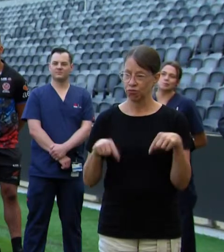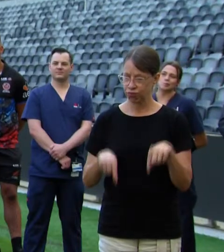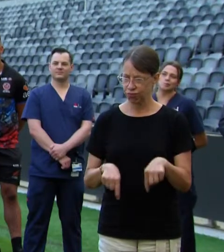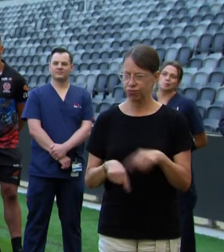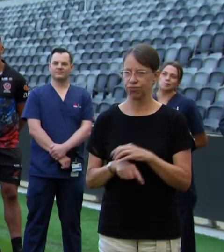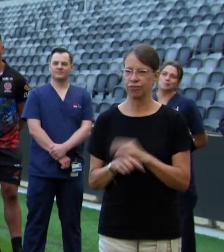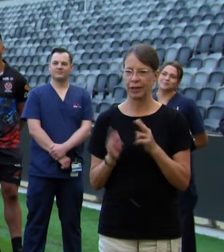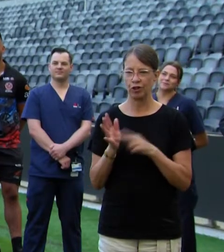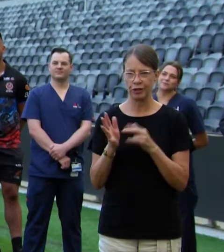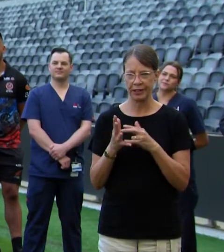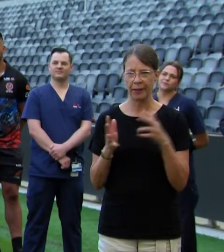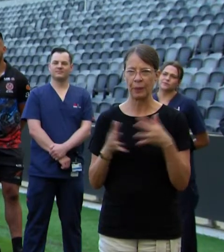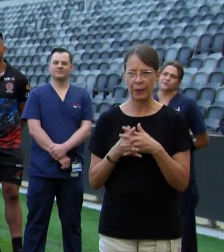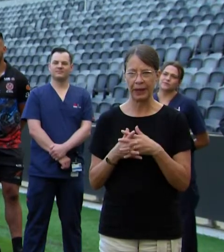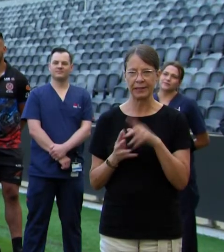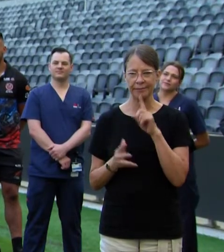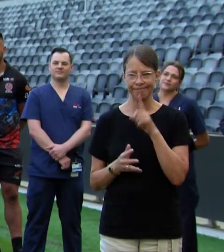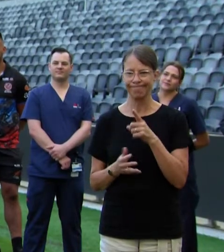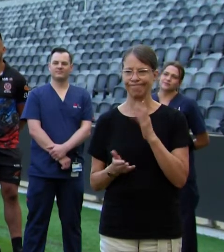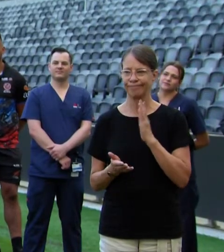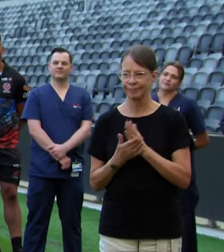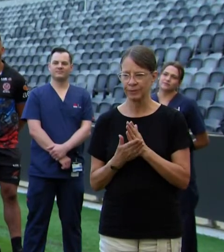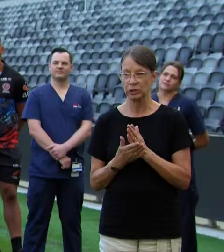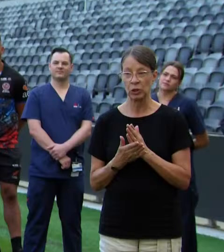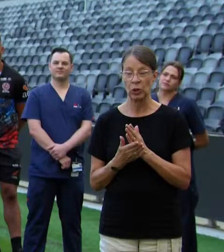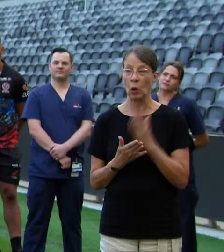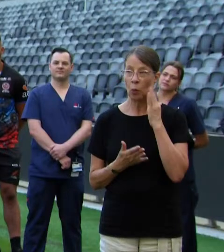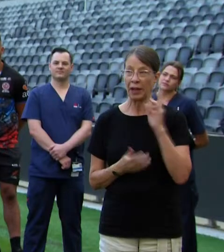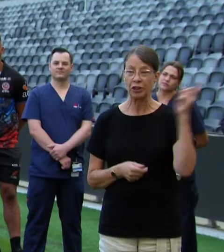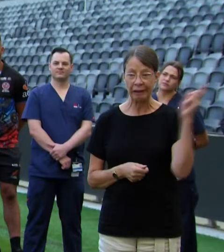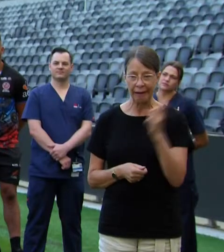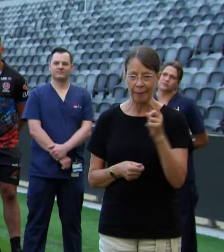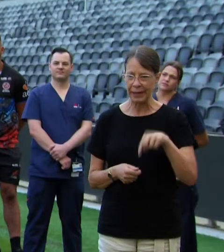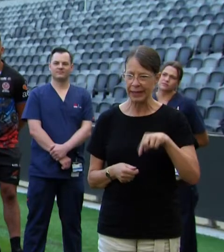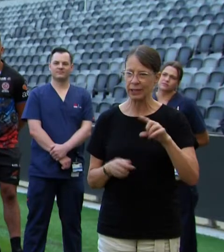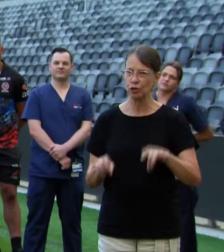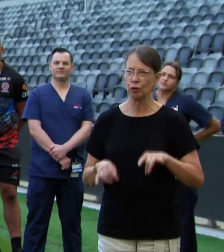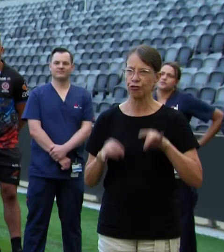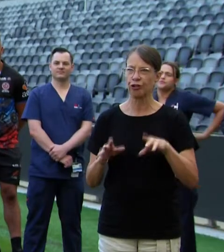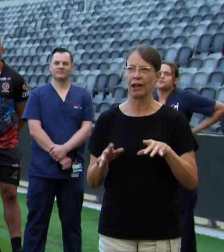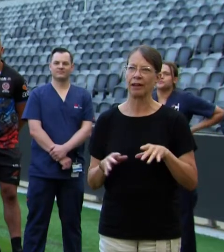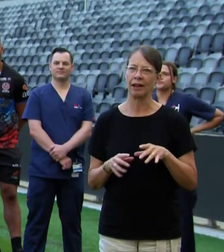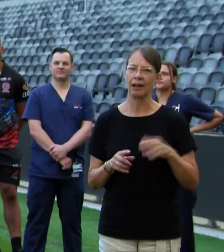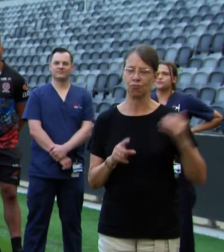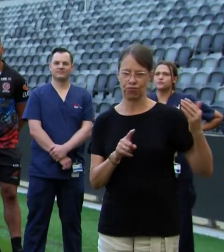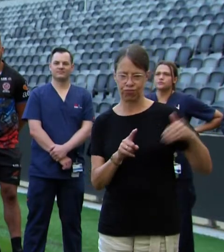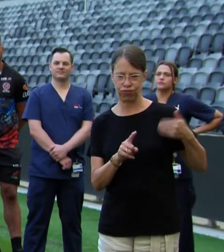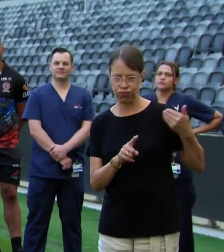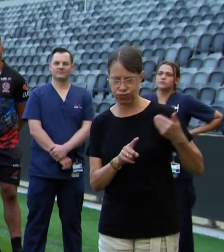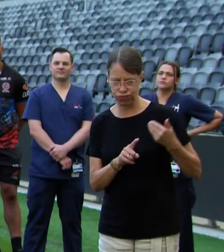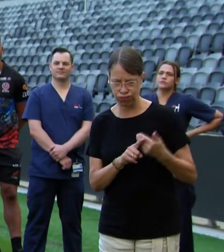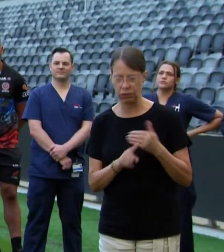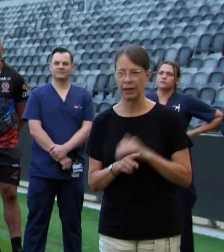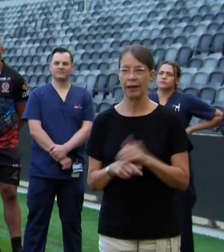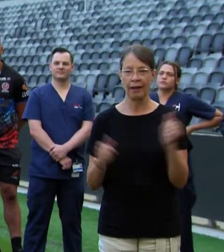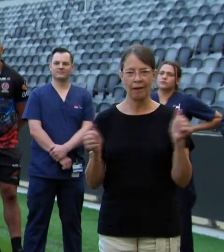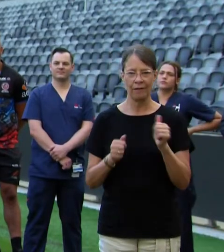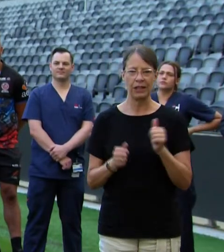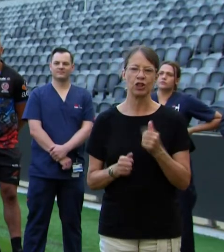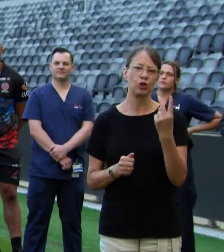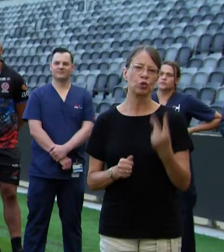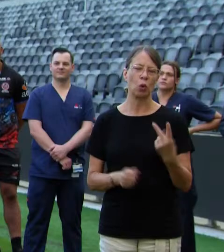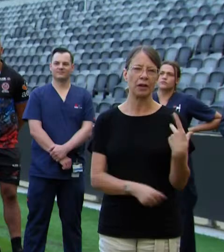we've ensured that those people coming into our country during the pandemic have 2 doses